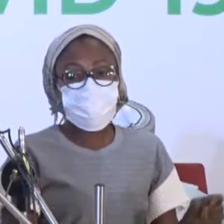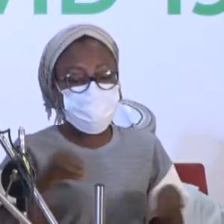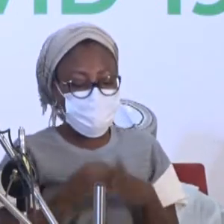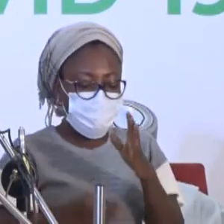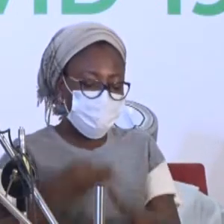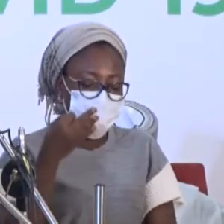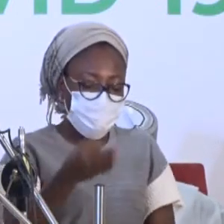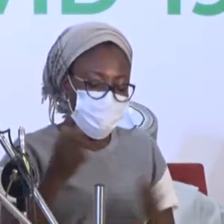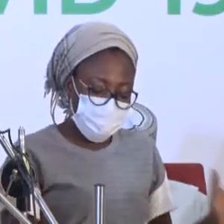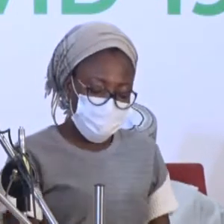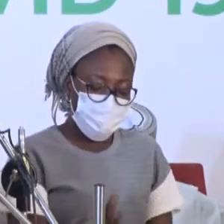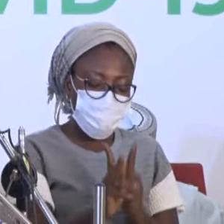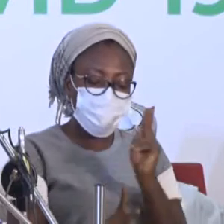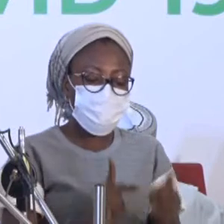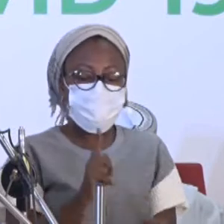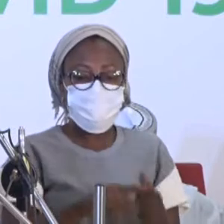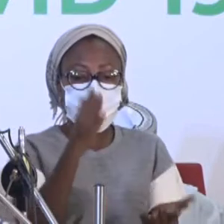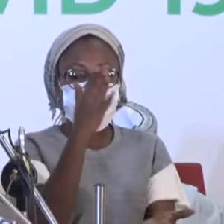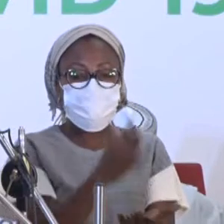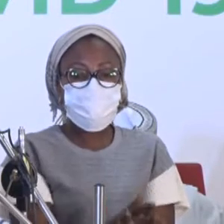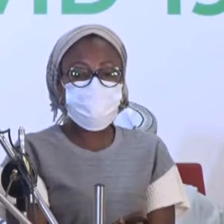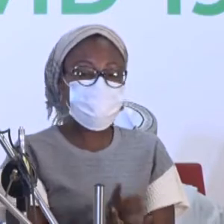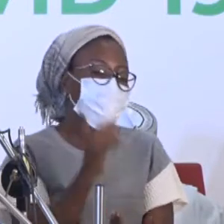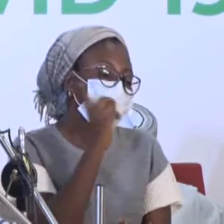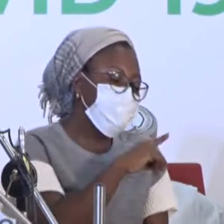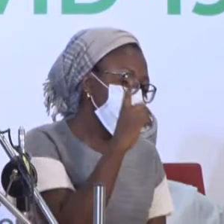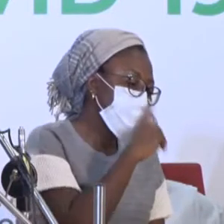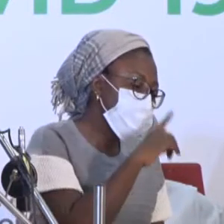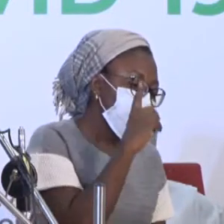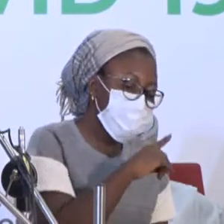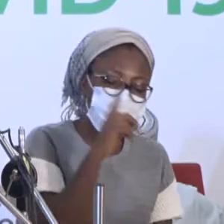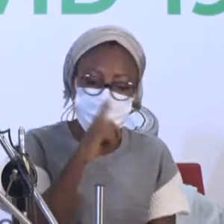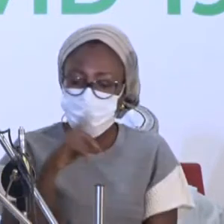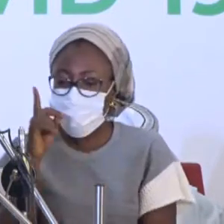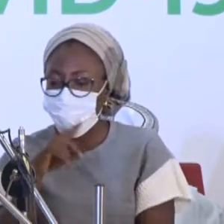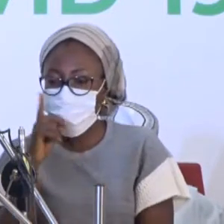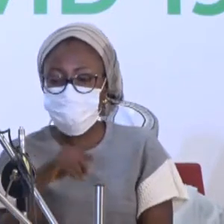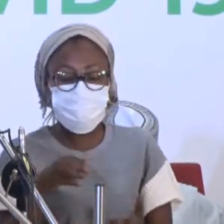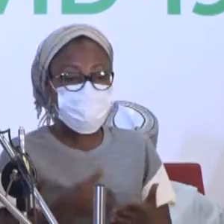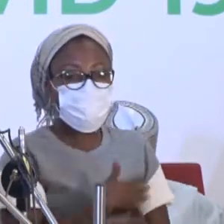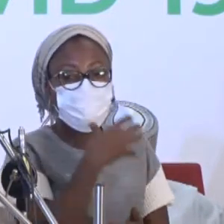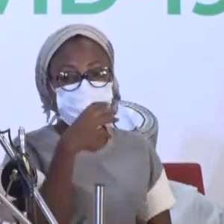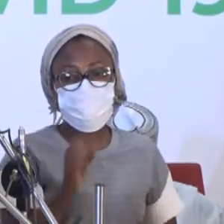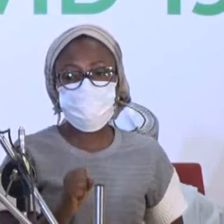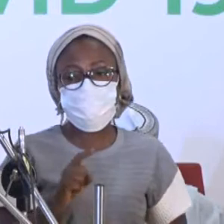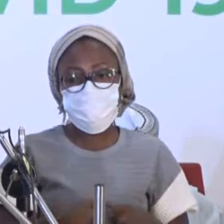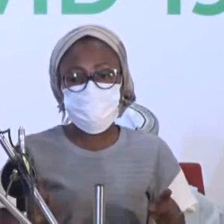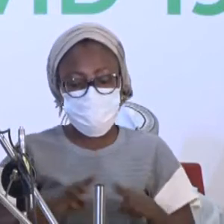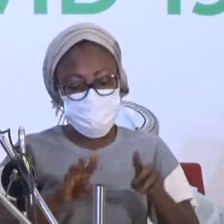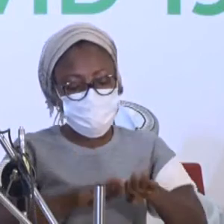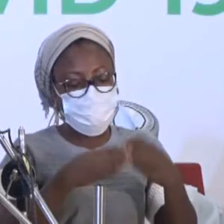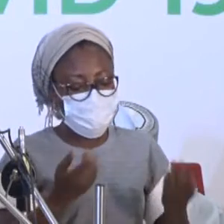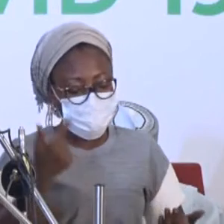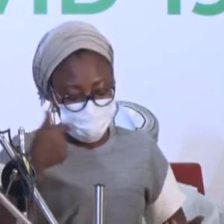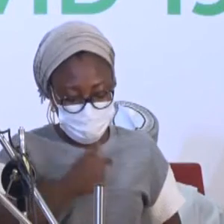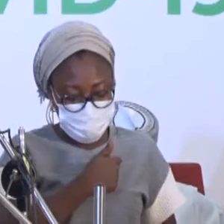further urged people to desist from circulating rumors and misconceptions, but rather to be